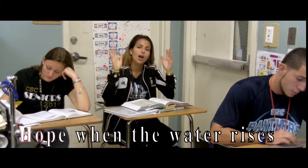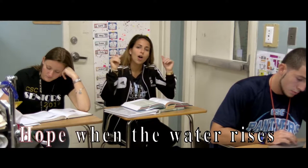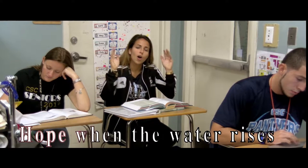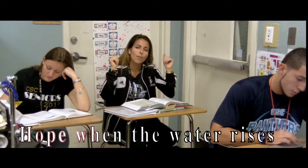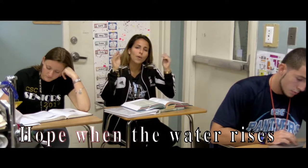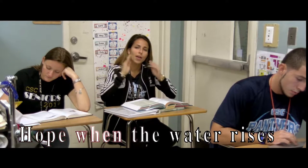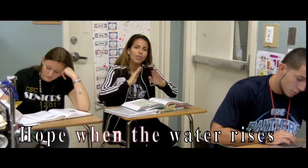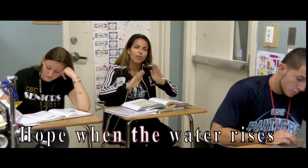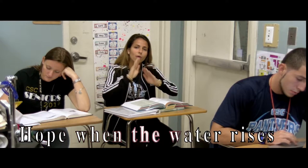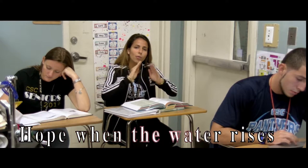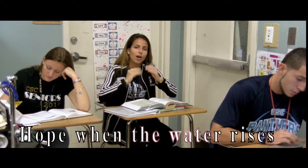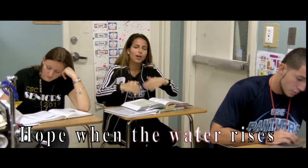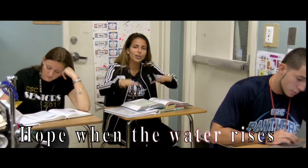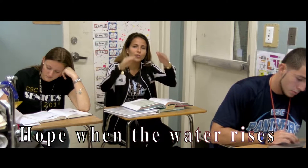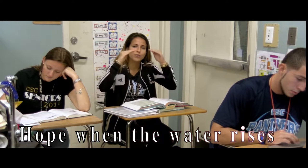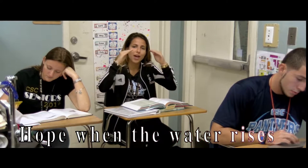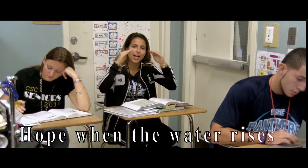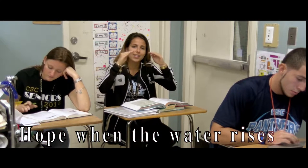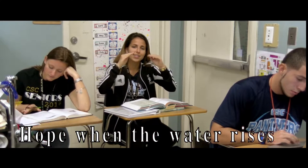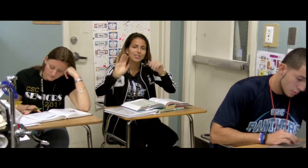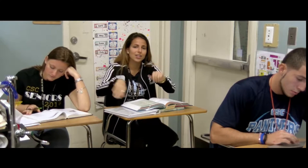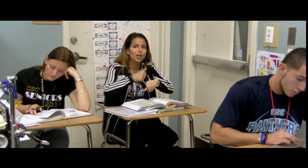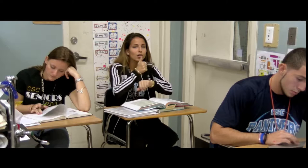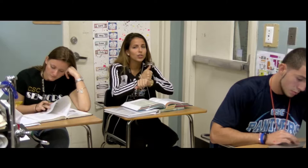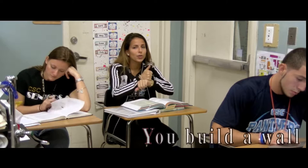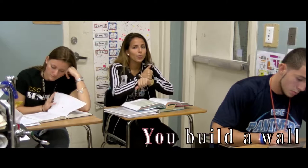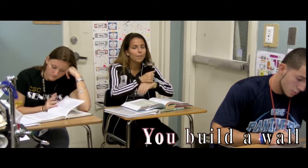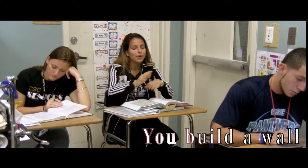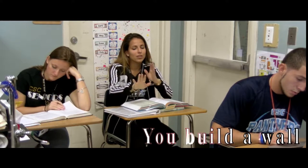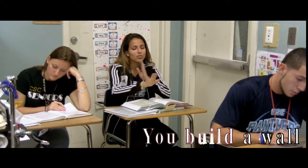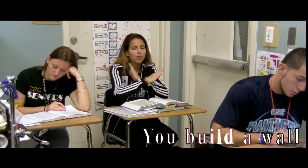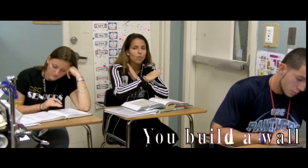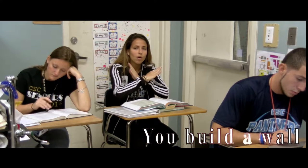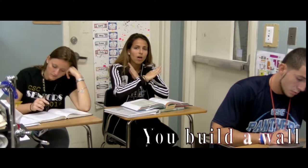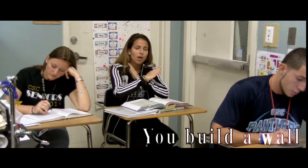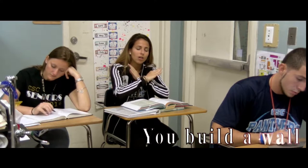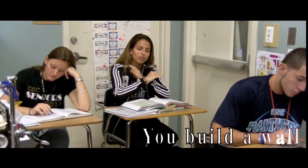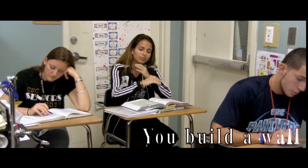Hope when the water rises You build a wall